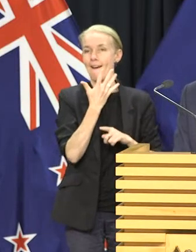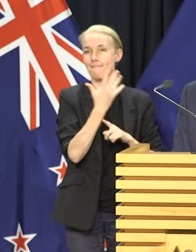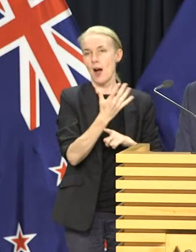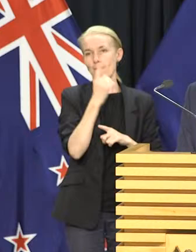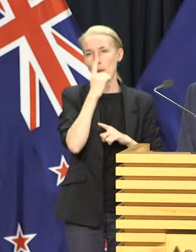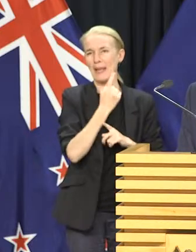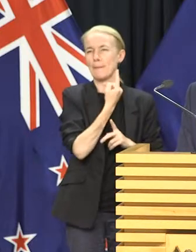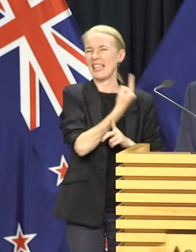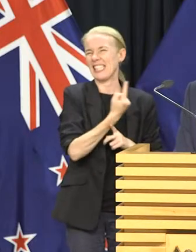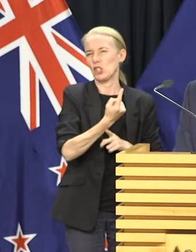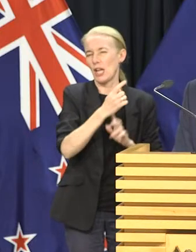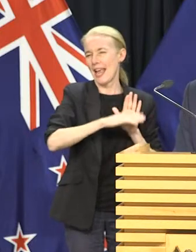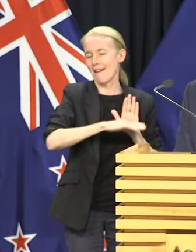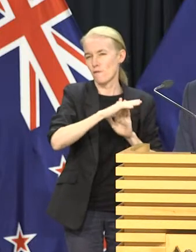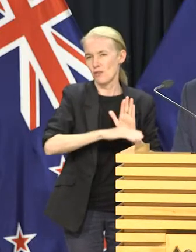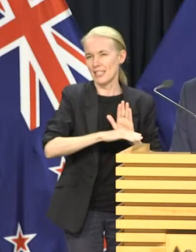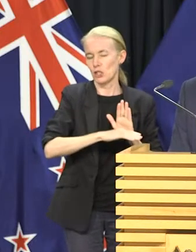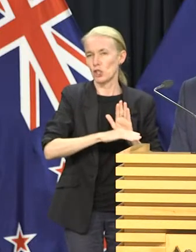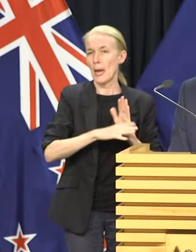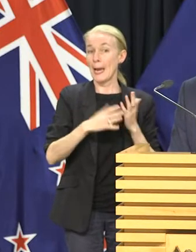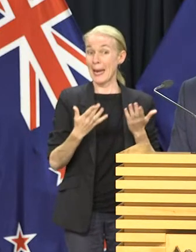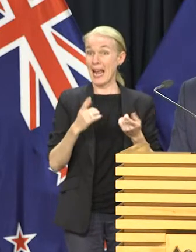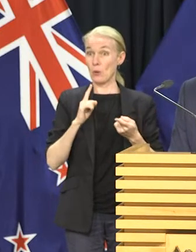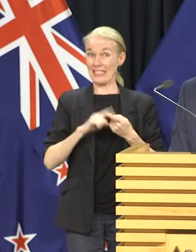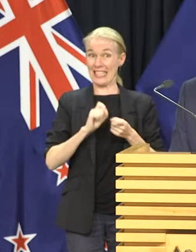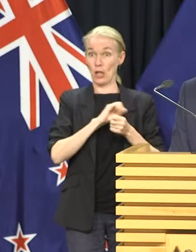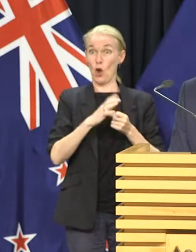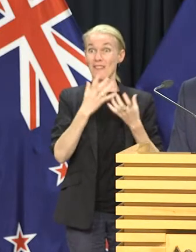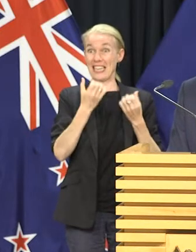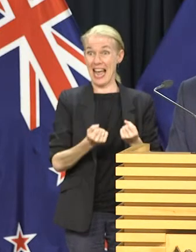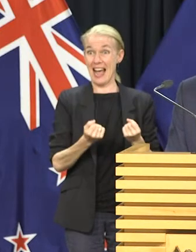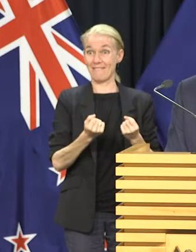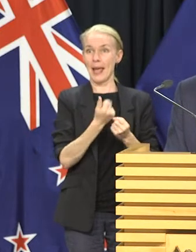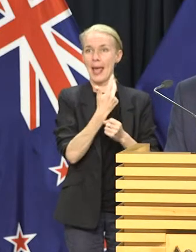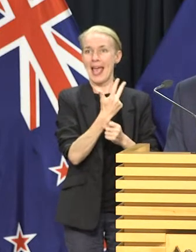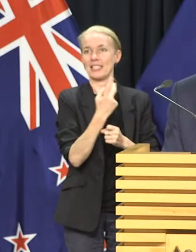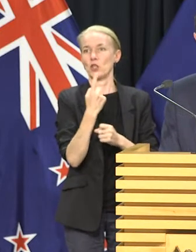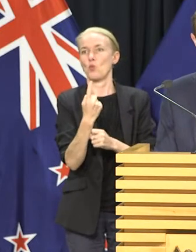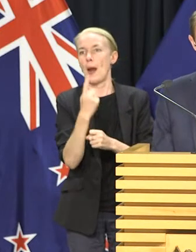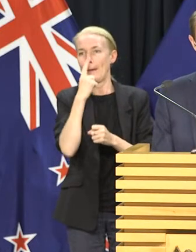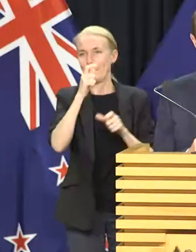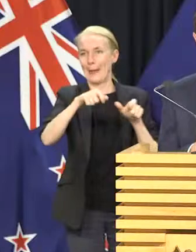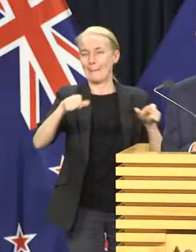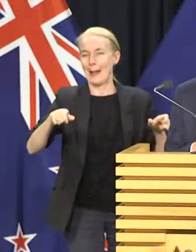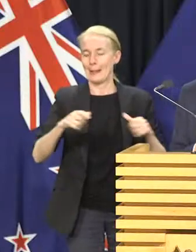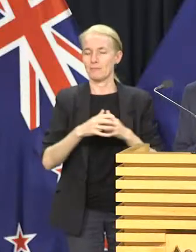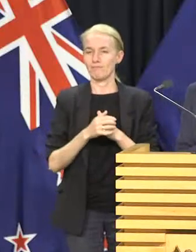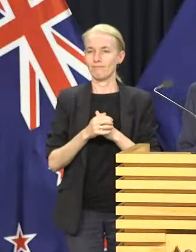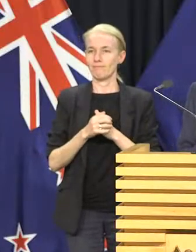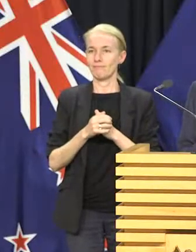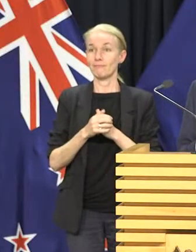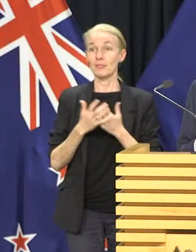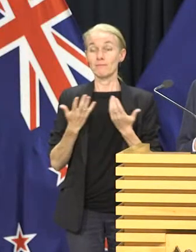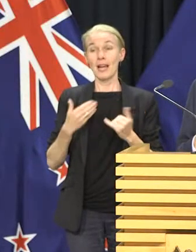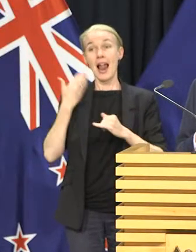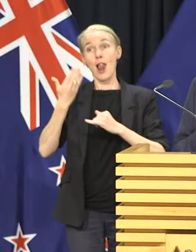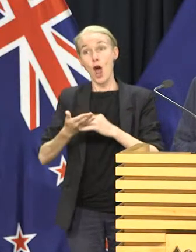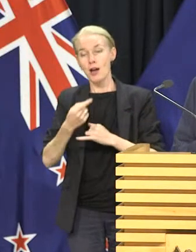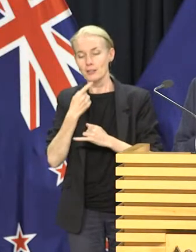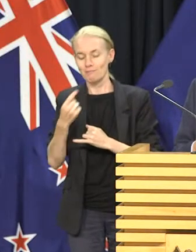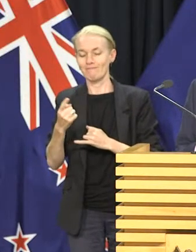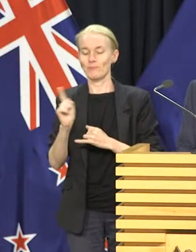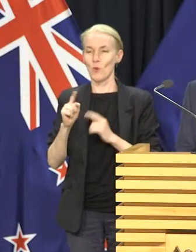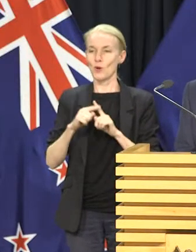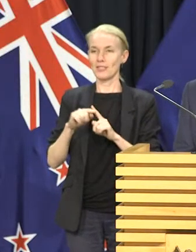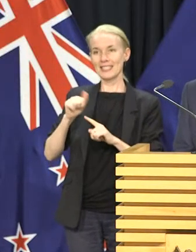number of active cases is 81. And finally, I would like to say yesterday, the 6th of April, the